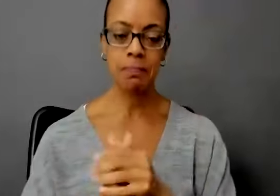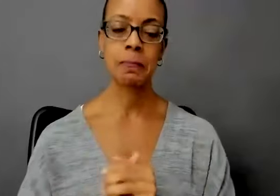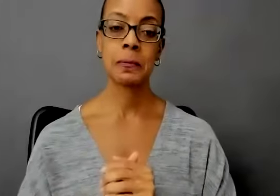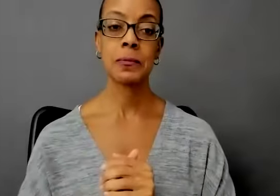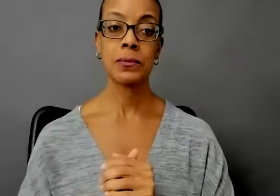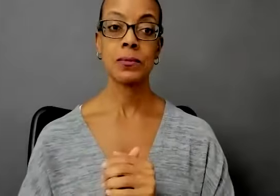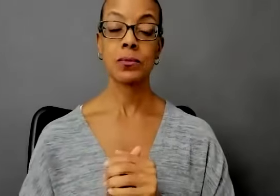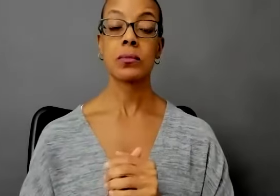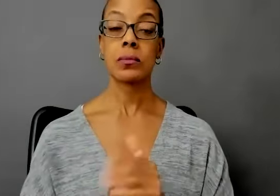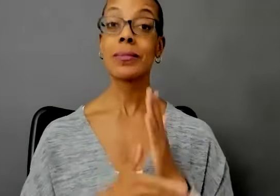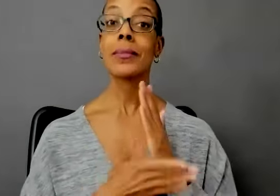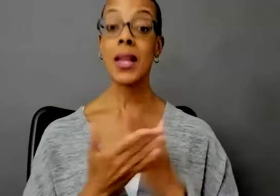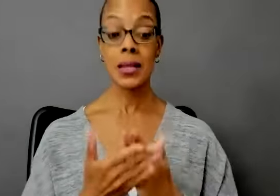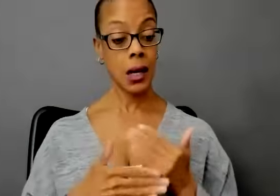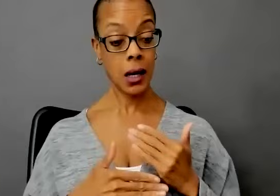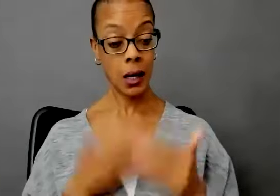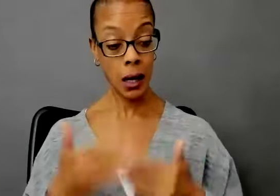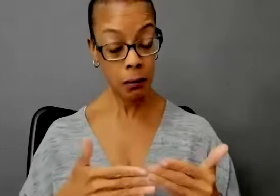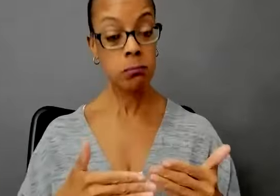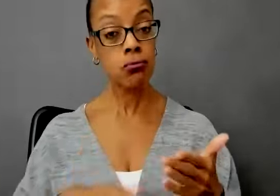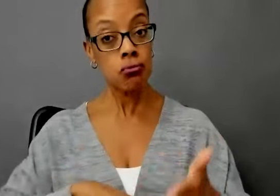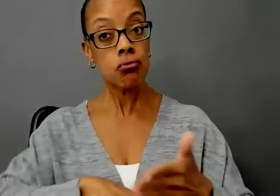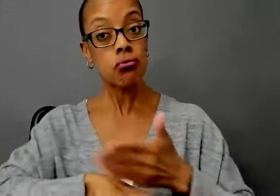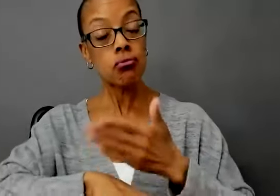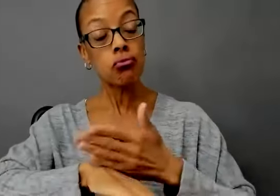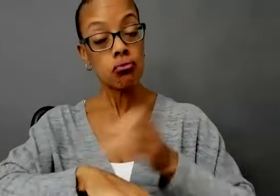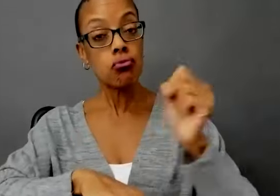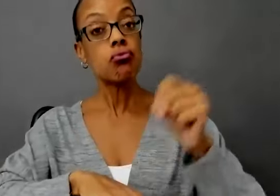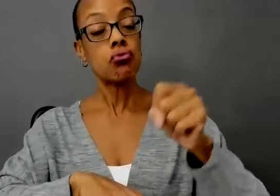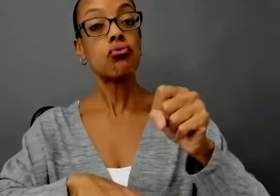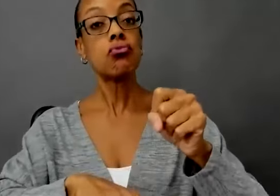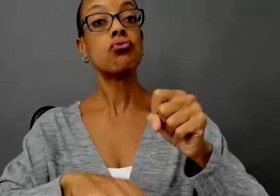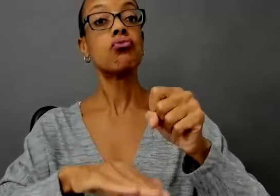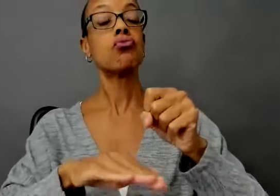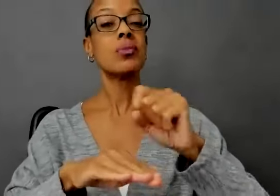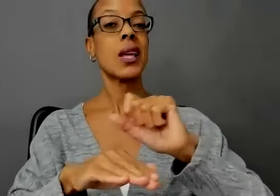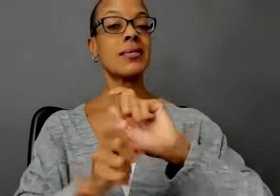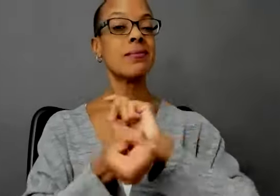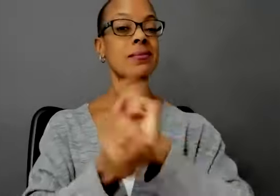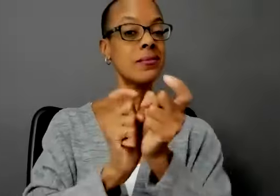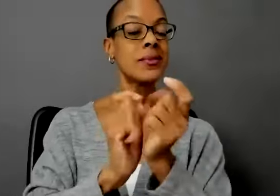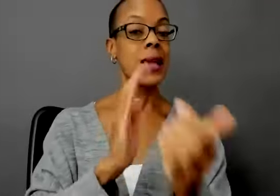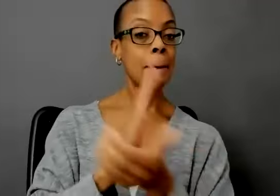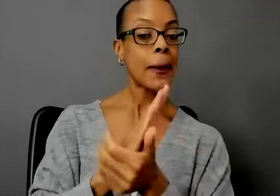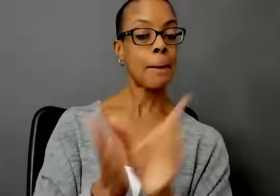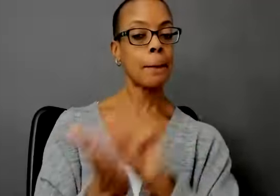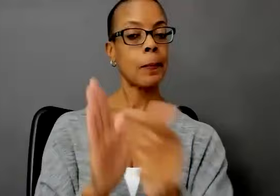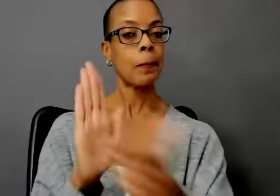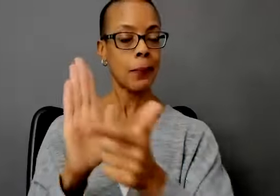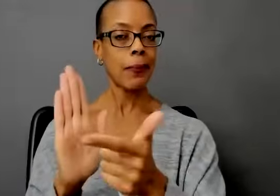significant progress in amending publication ban laws in sexual offense cases, there are definitely still